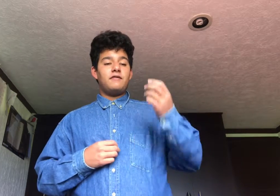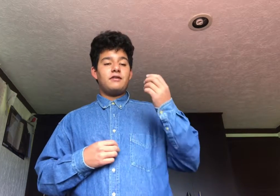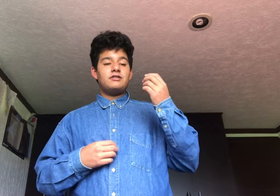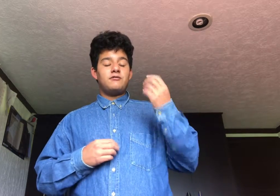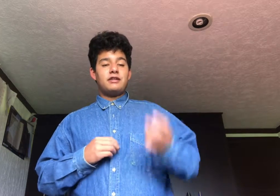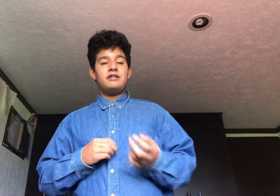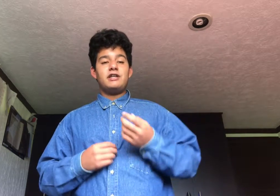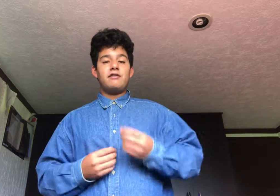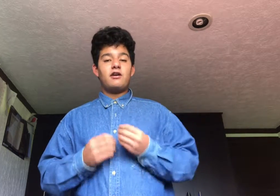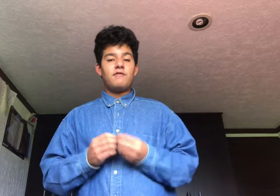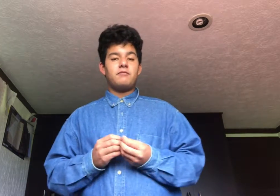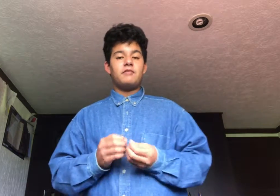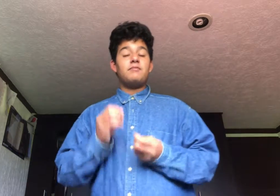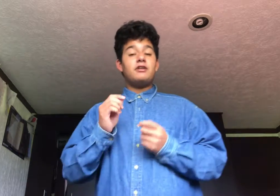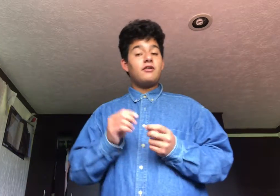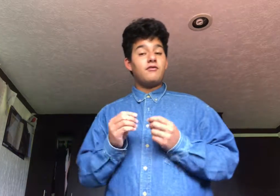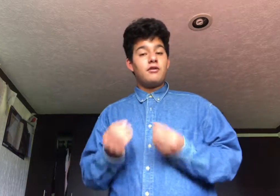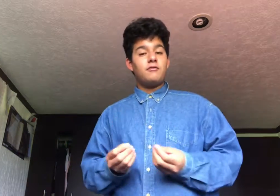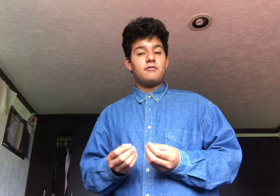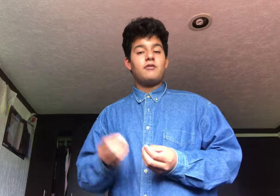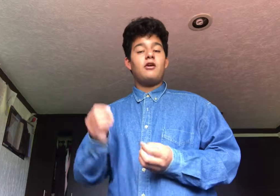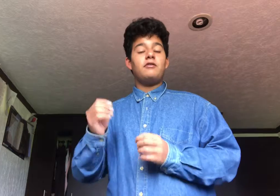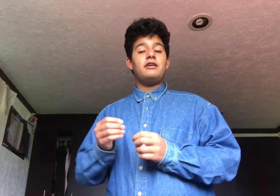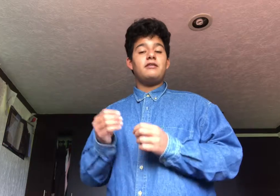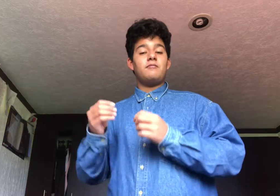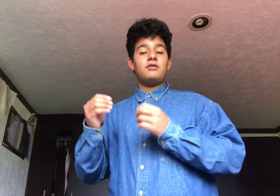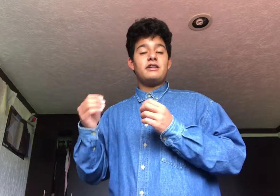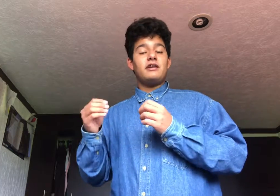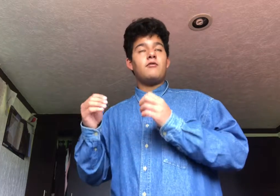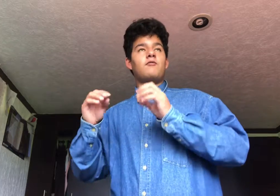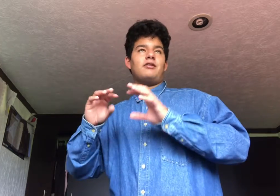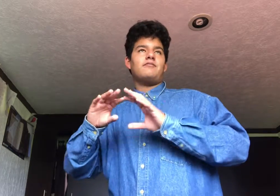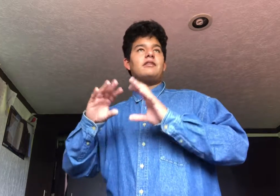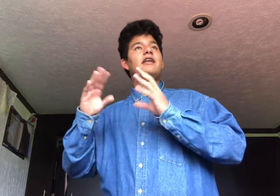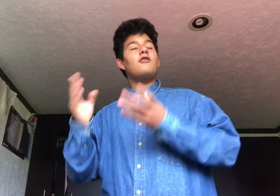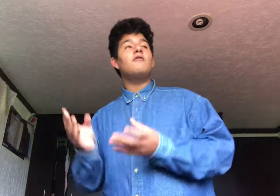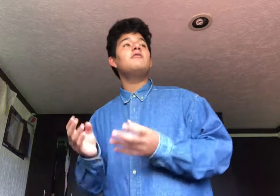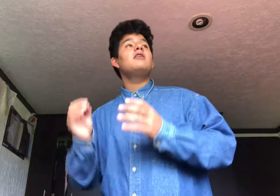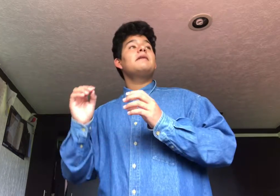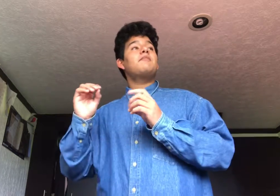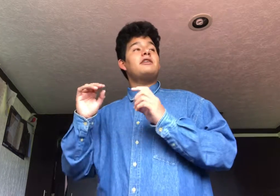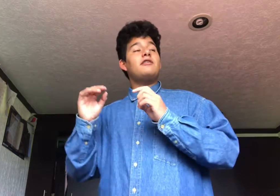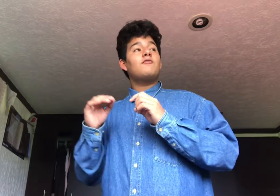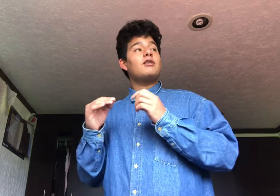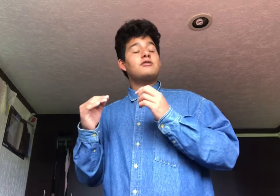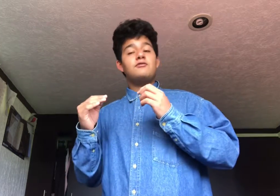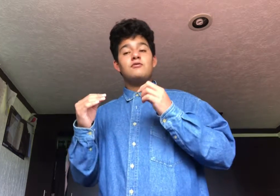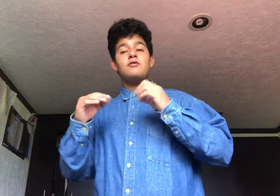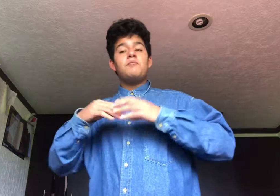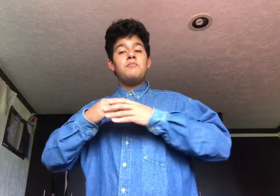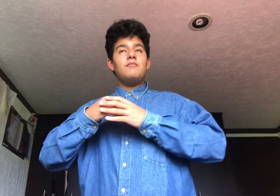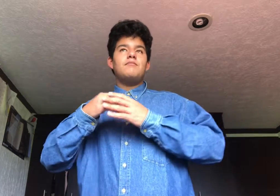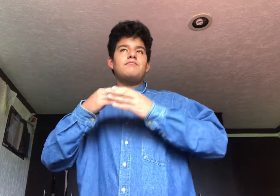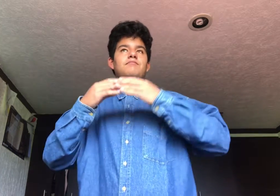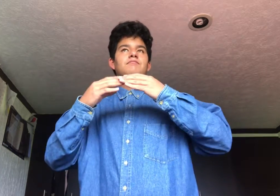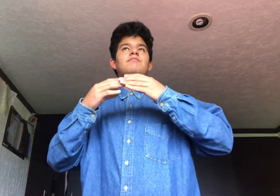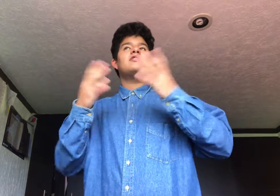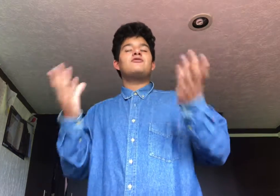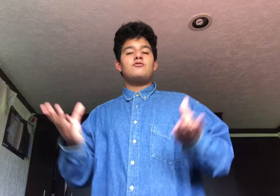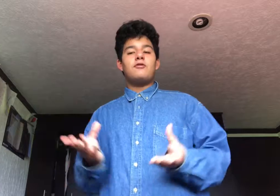a totalitarian government, but they don't know only but they oh well they know but they don't want to destroy